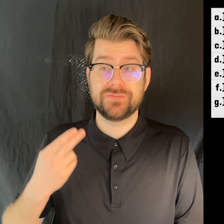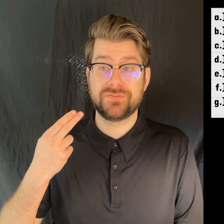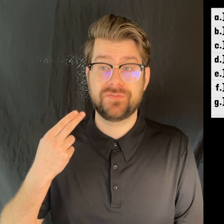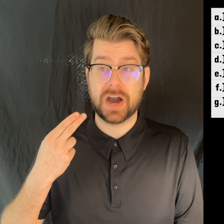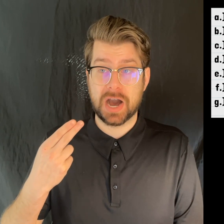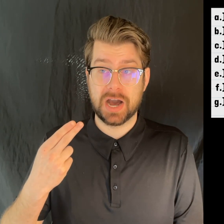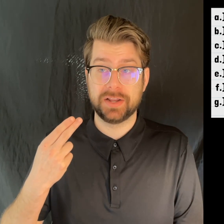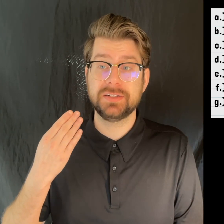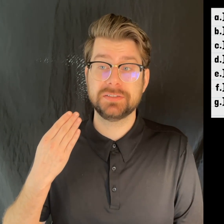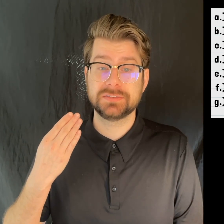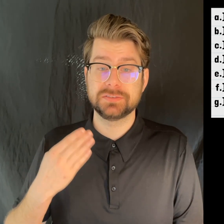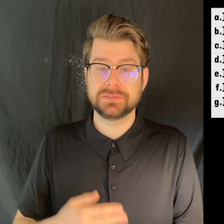von.